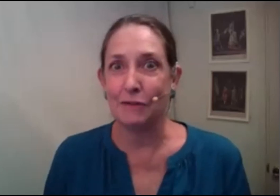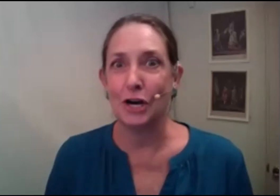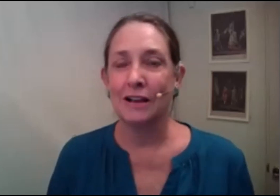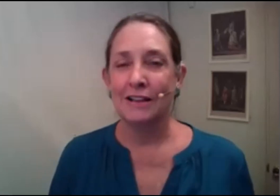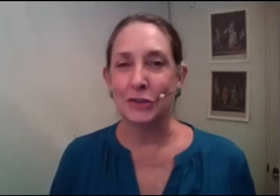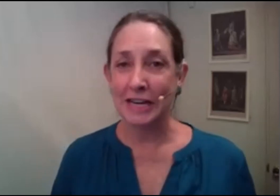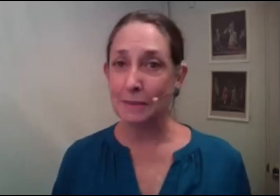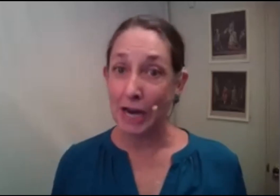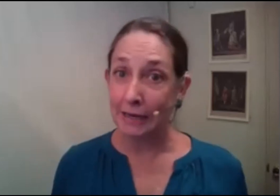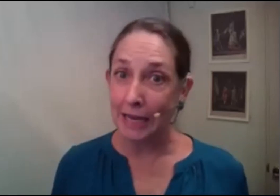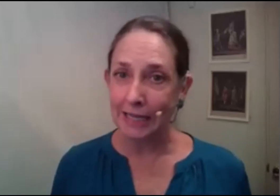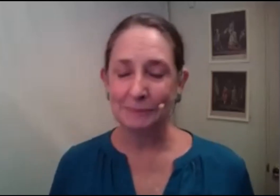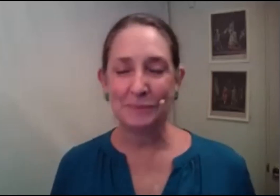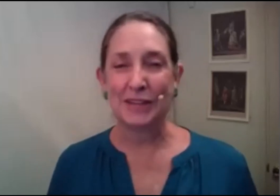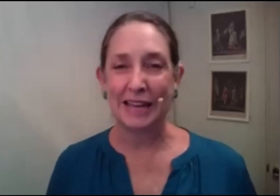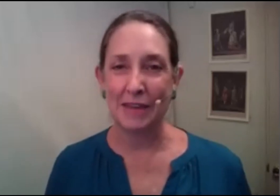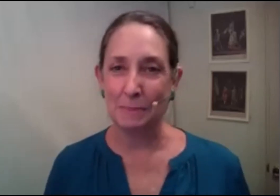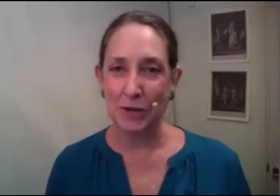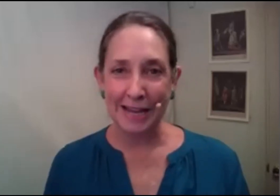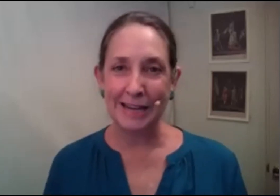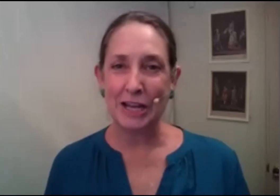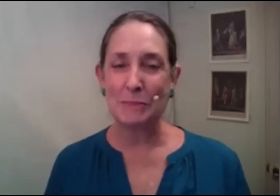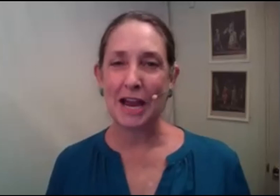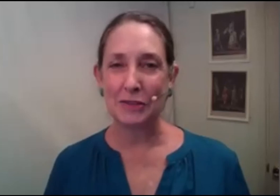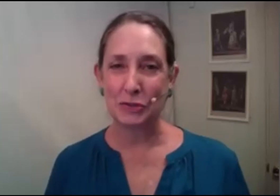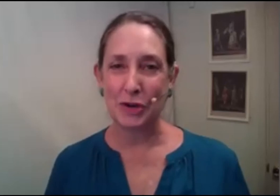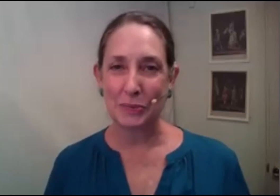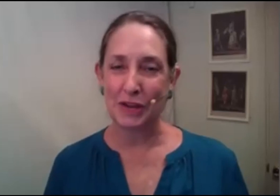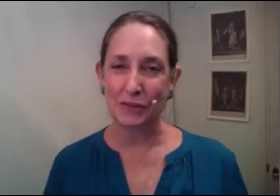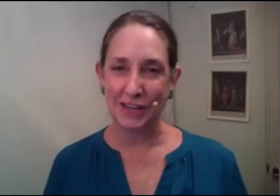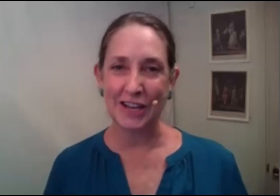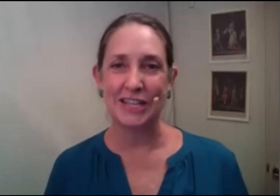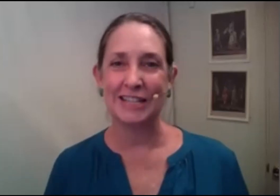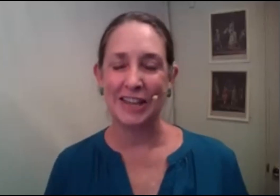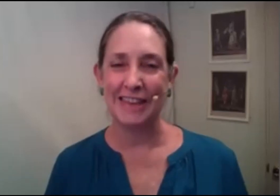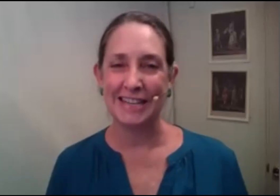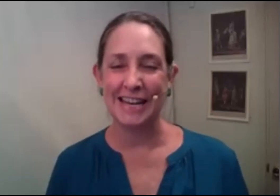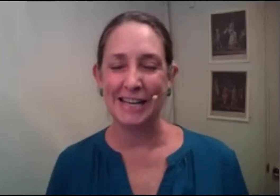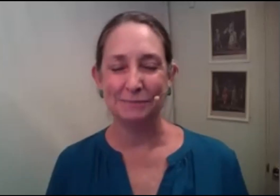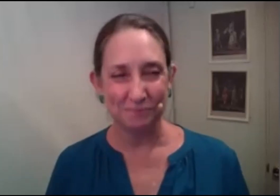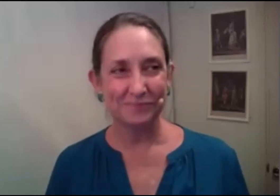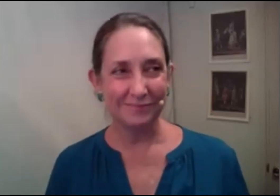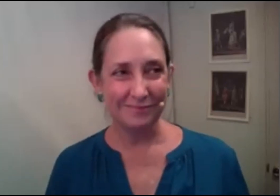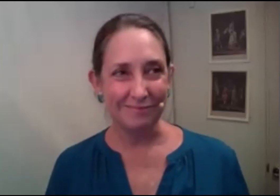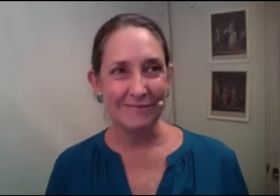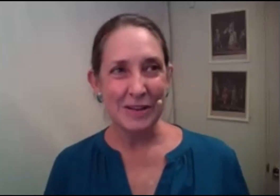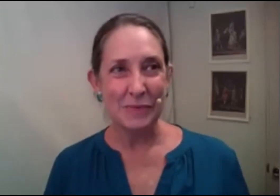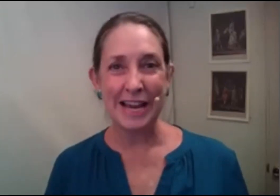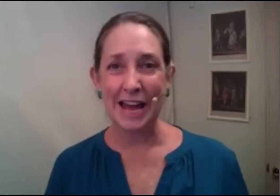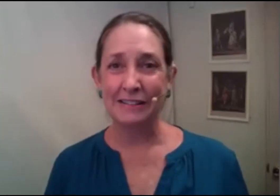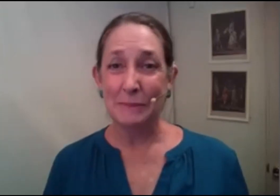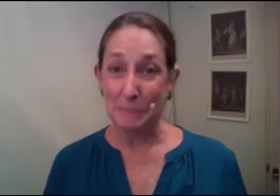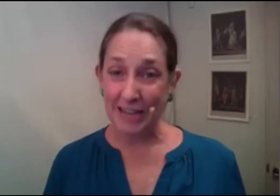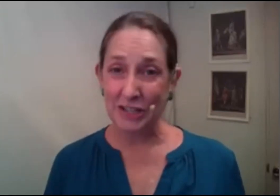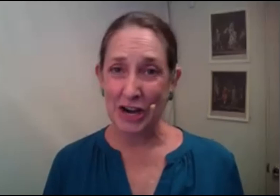to have her. So they named her Aunt Nellie. And they put Aunt Nellie in the back of the truck with everything else they'd gotten that day. And when they